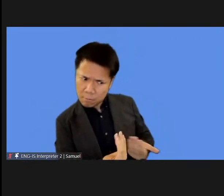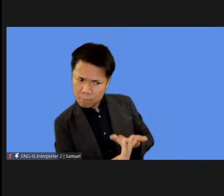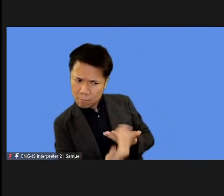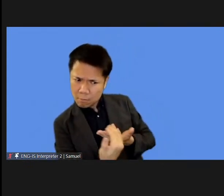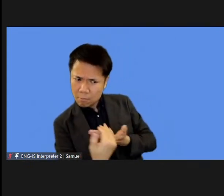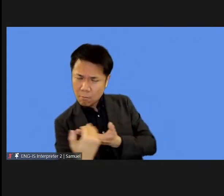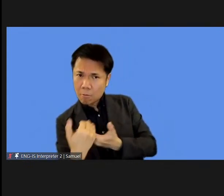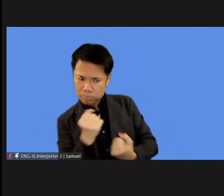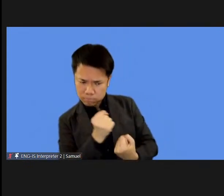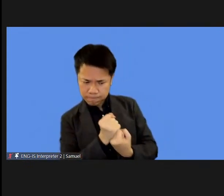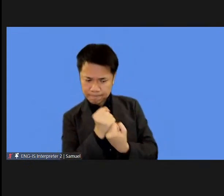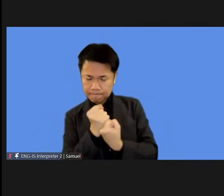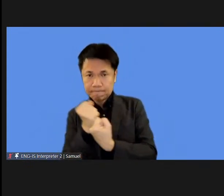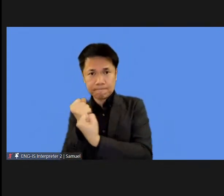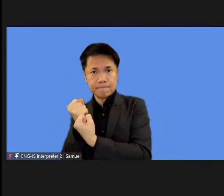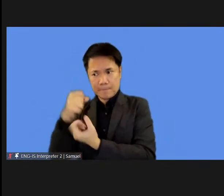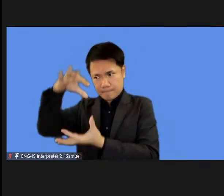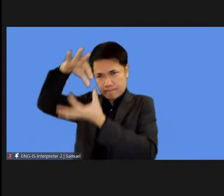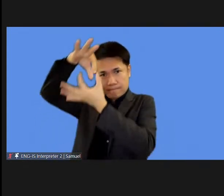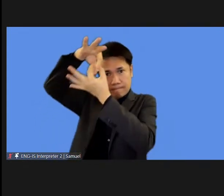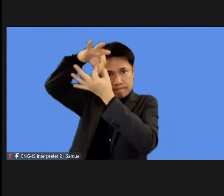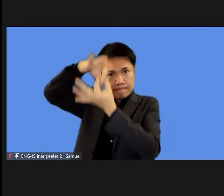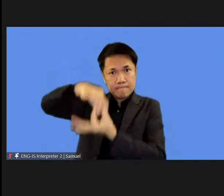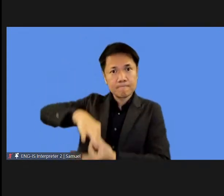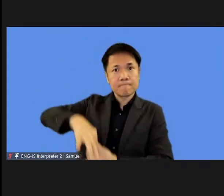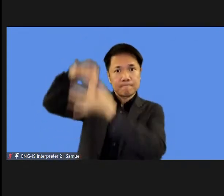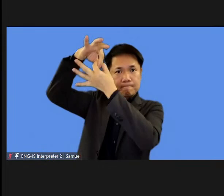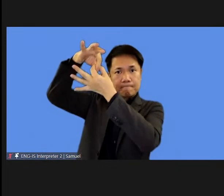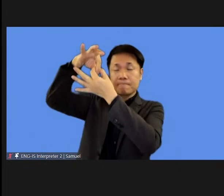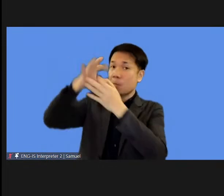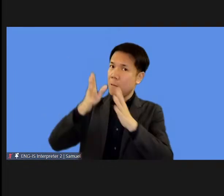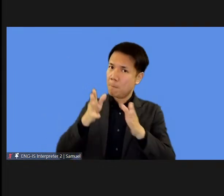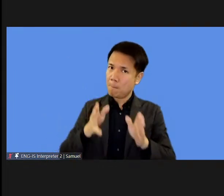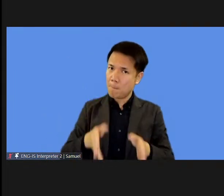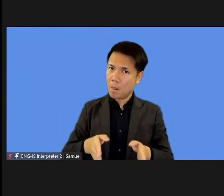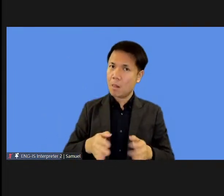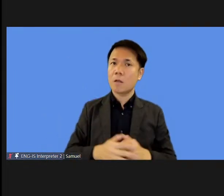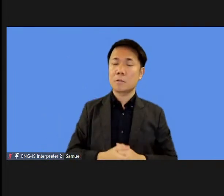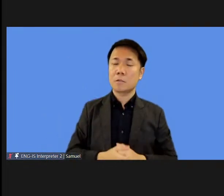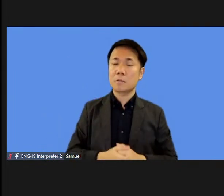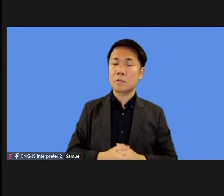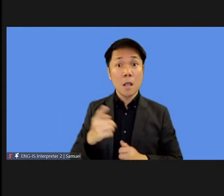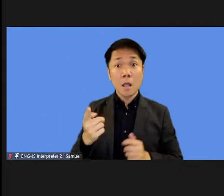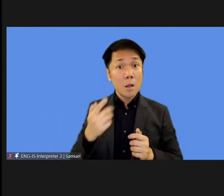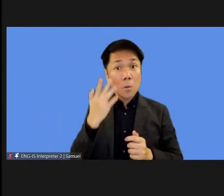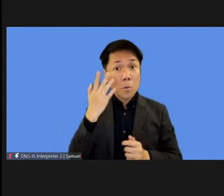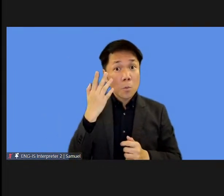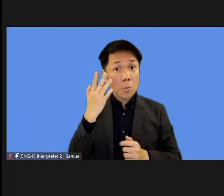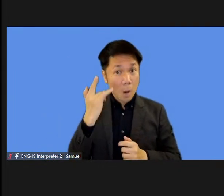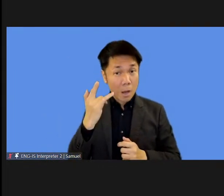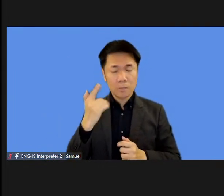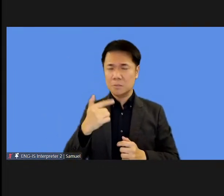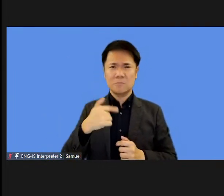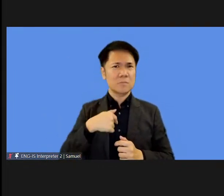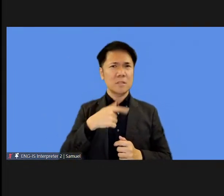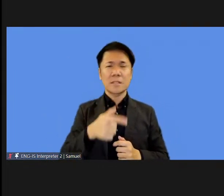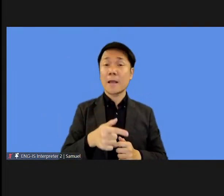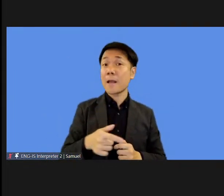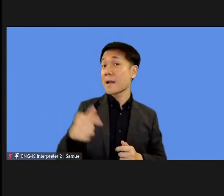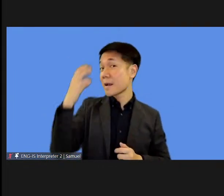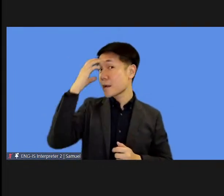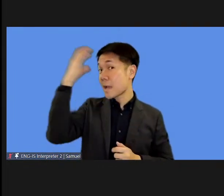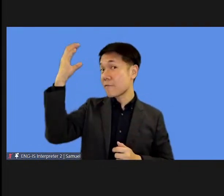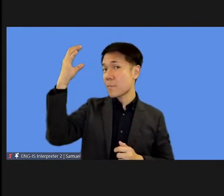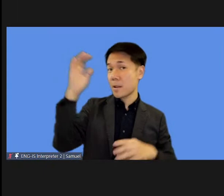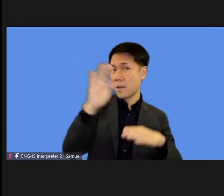planning, and there's adequate and comprehensive public participation in these processes.